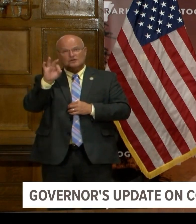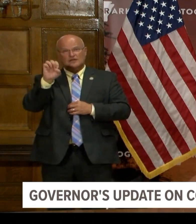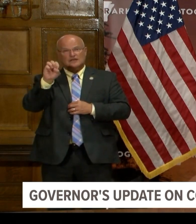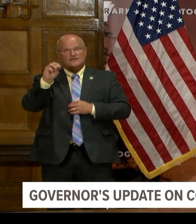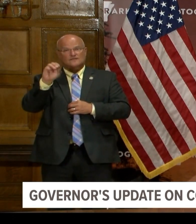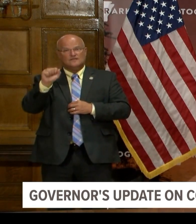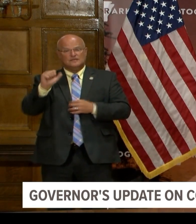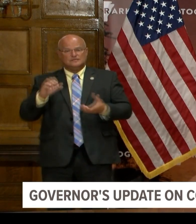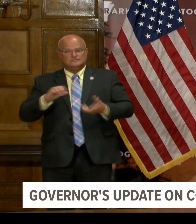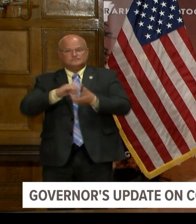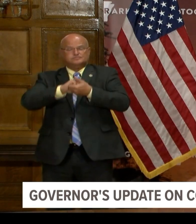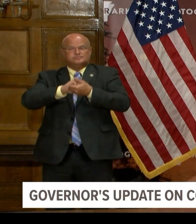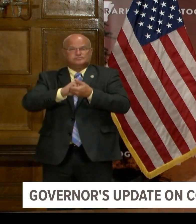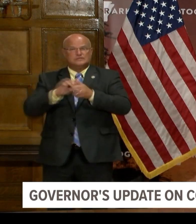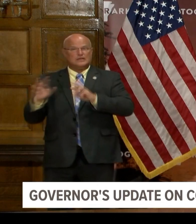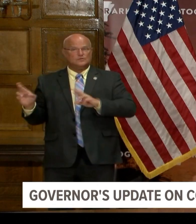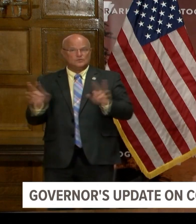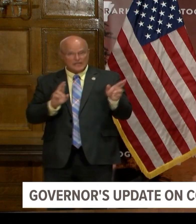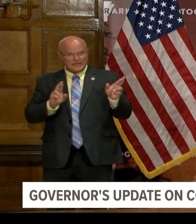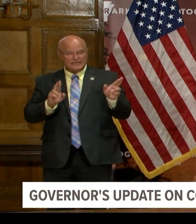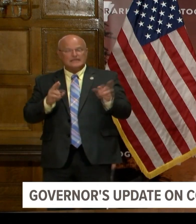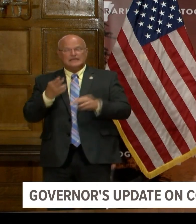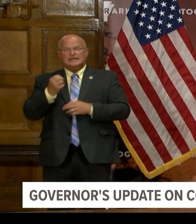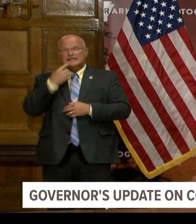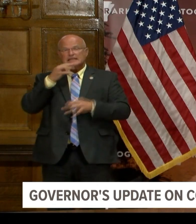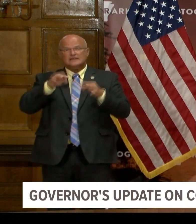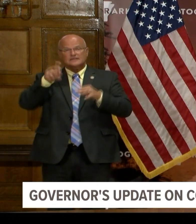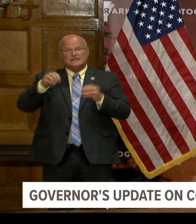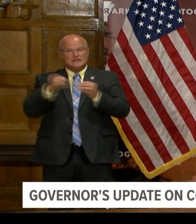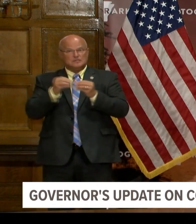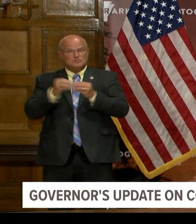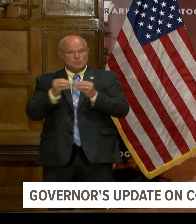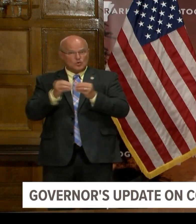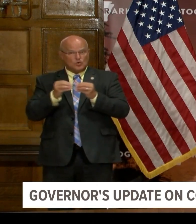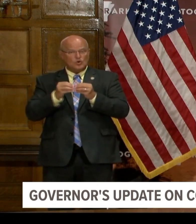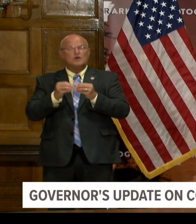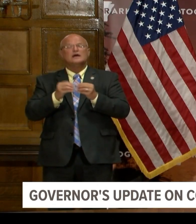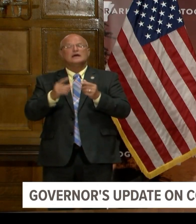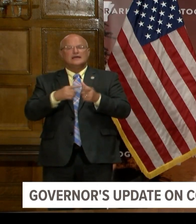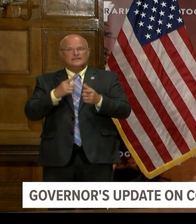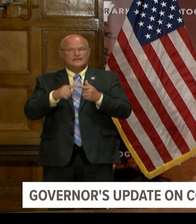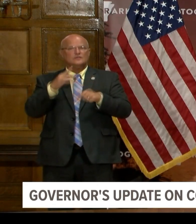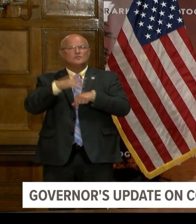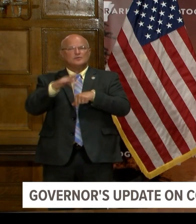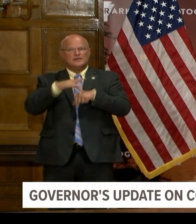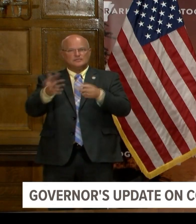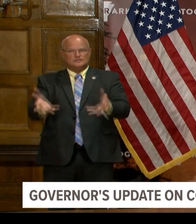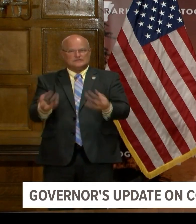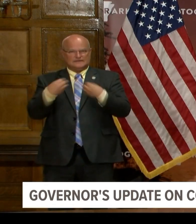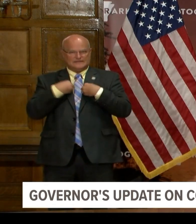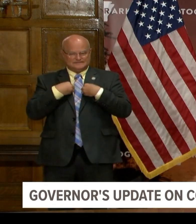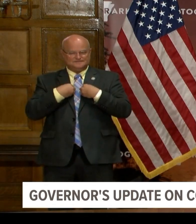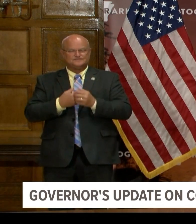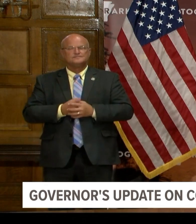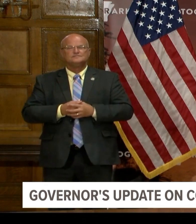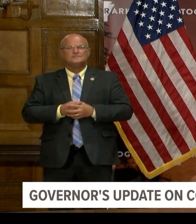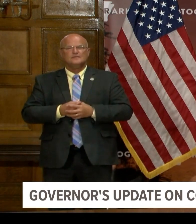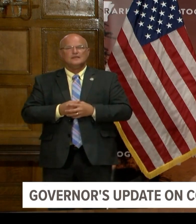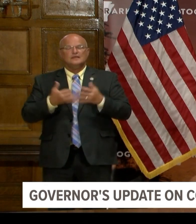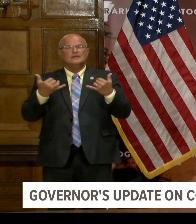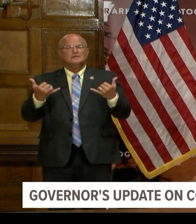engaged and ready. And he said if we need more resources, then they will be available. Let me go